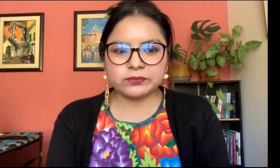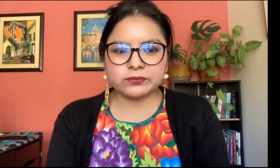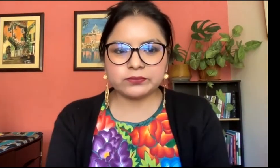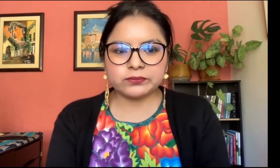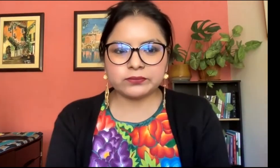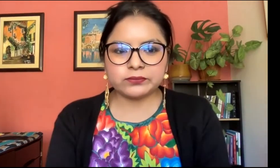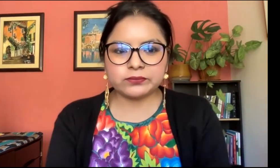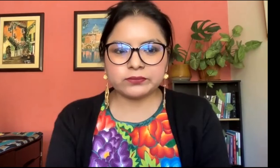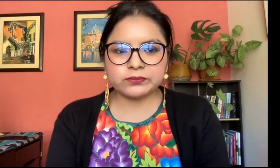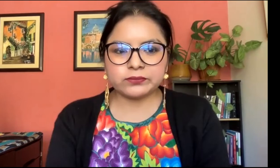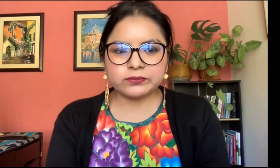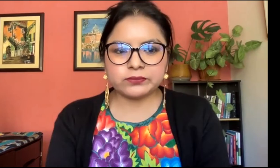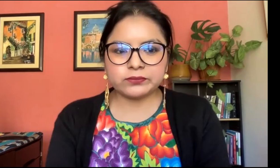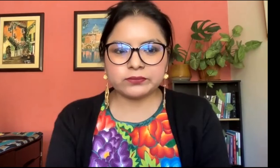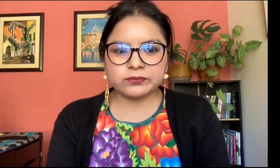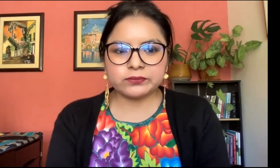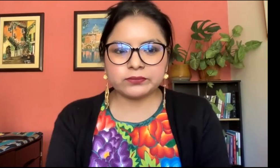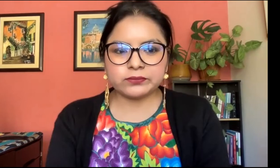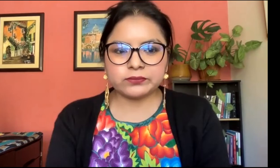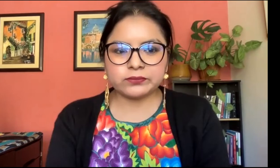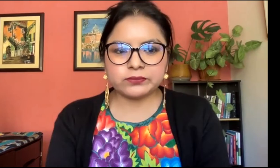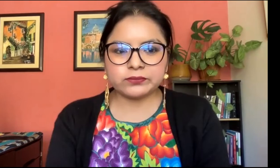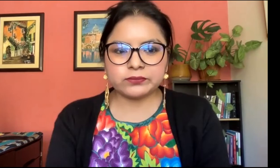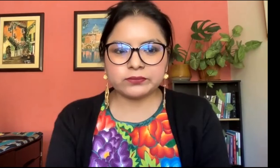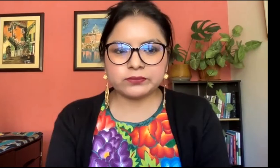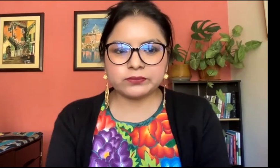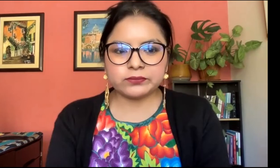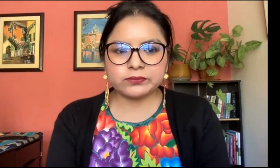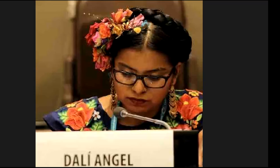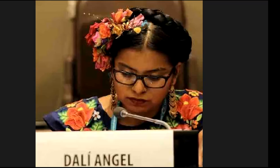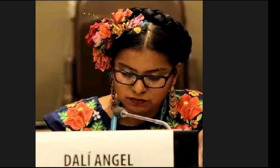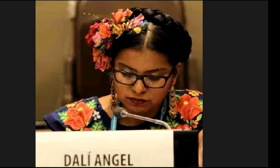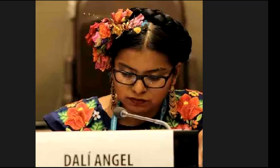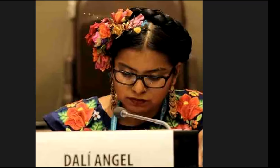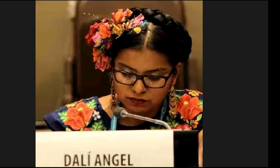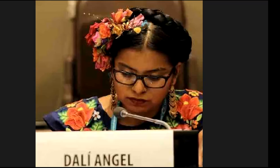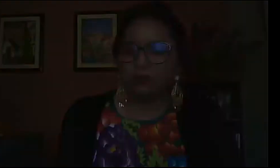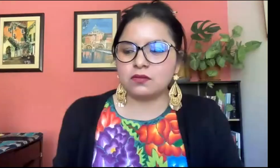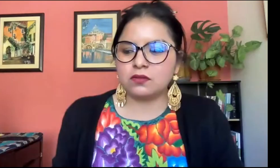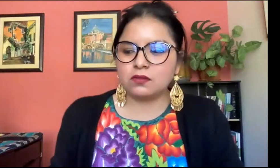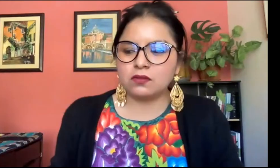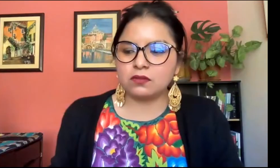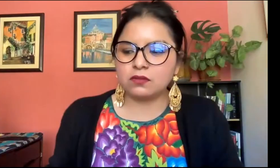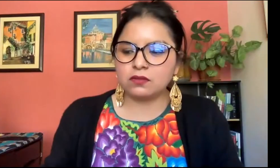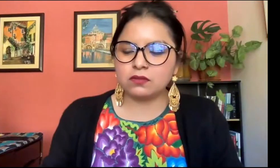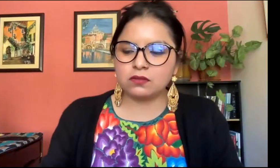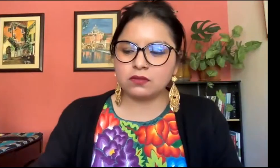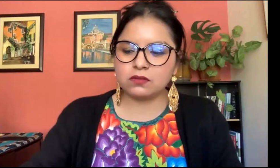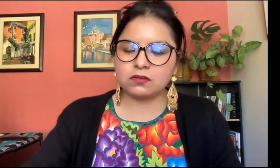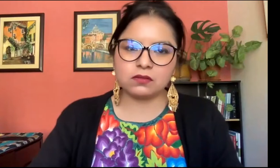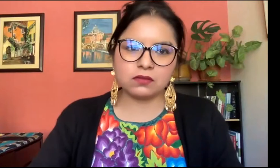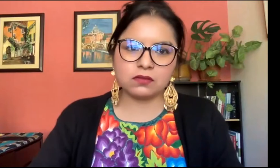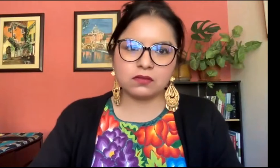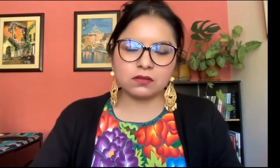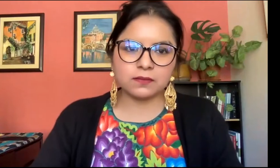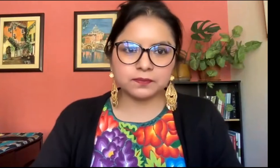like to explore jointly with you. The first one is, as part of the coalition of the